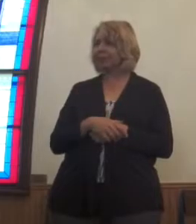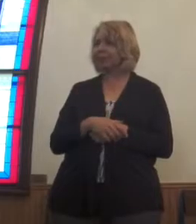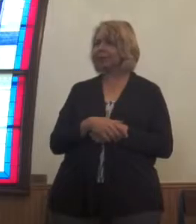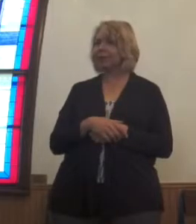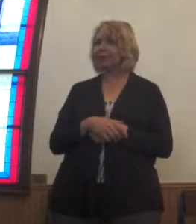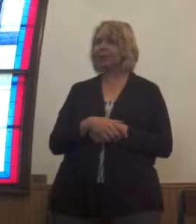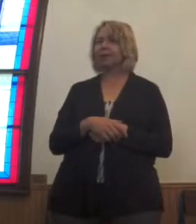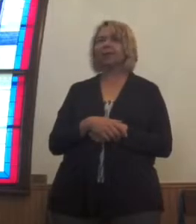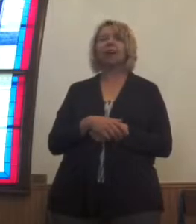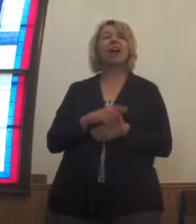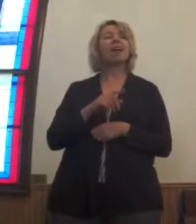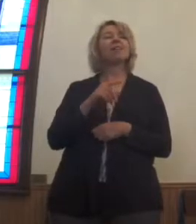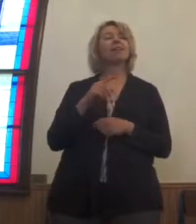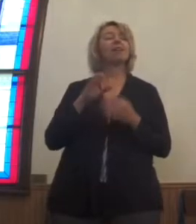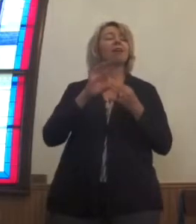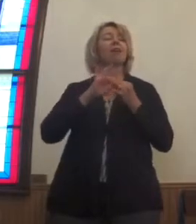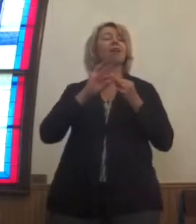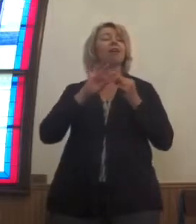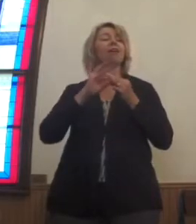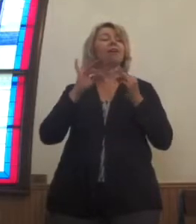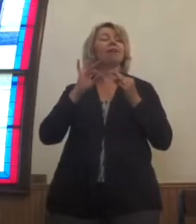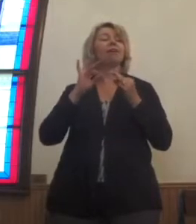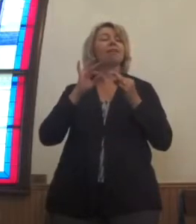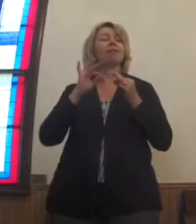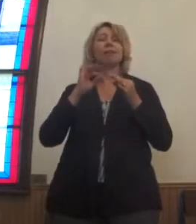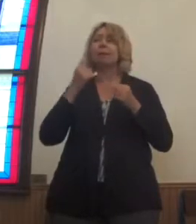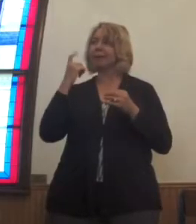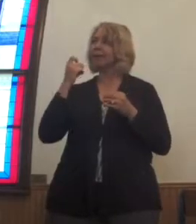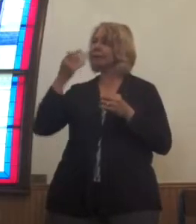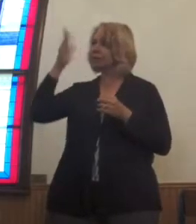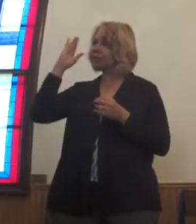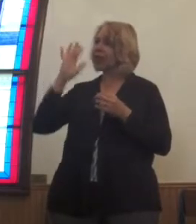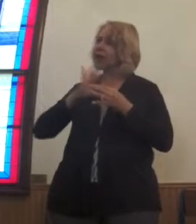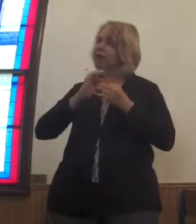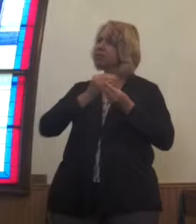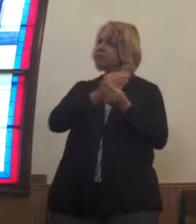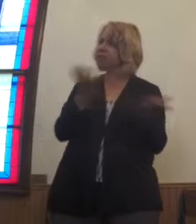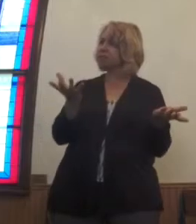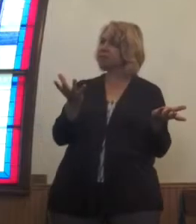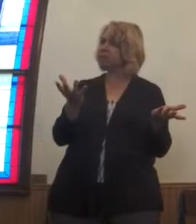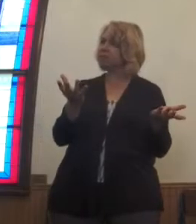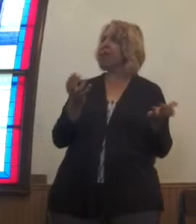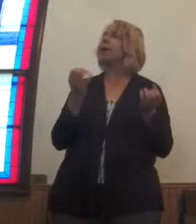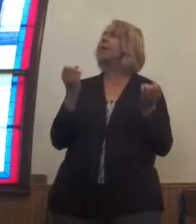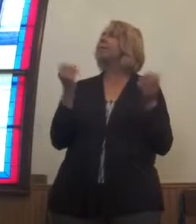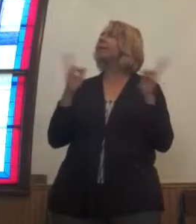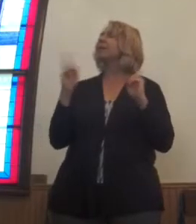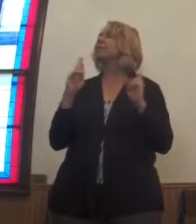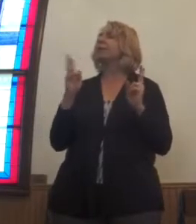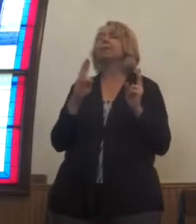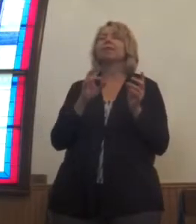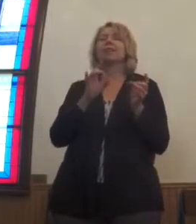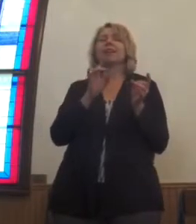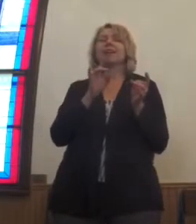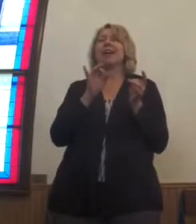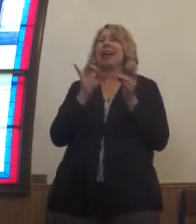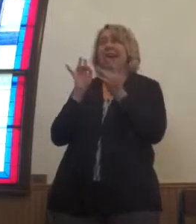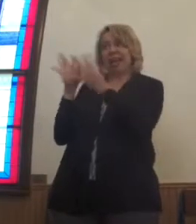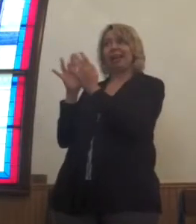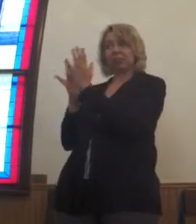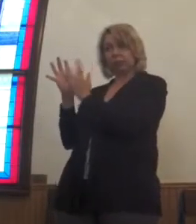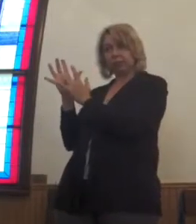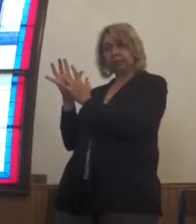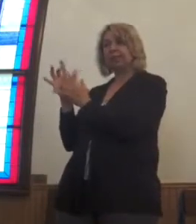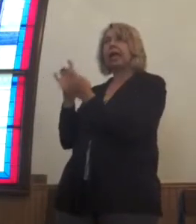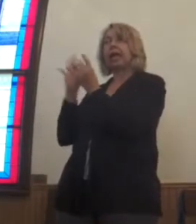or Jesus was saying it to you. In other words, there are so many people who not only hate Jesus and